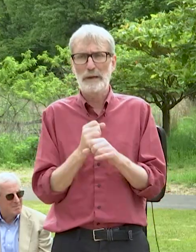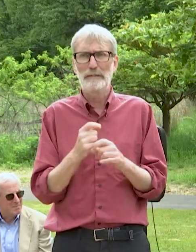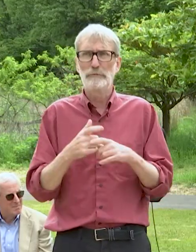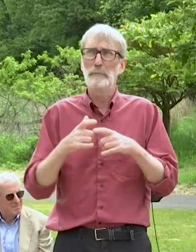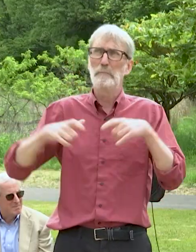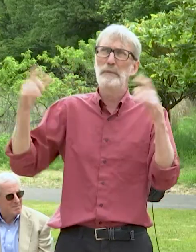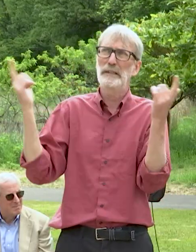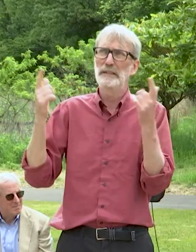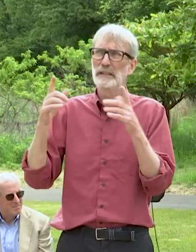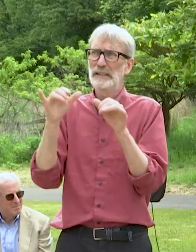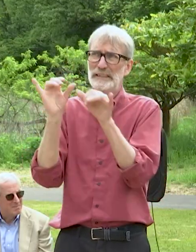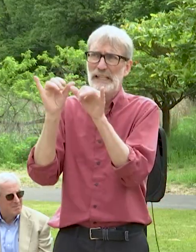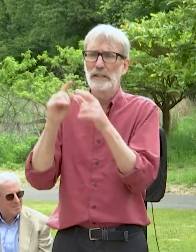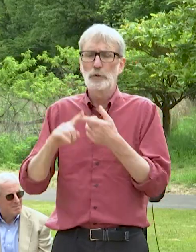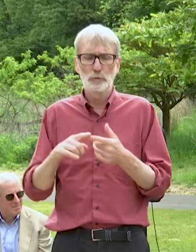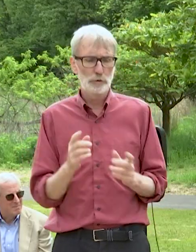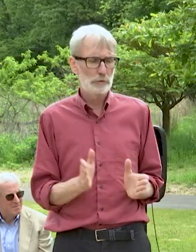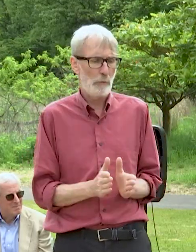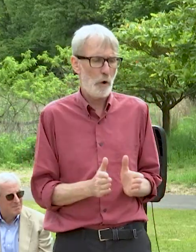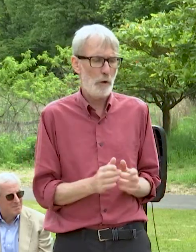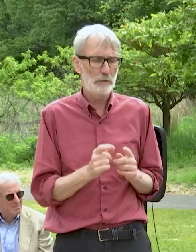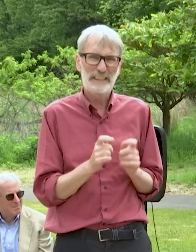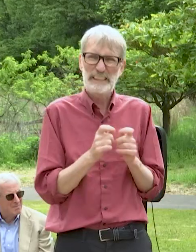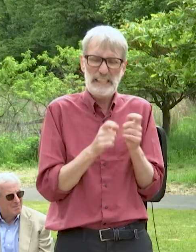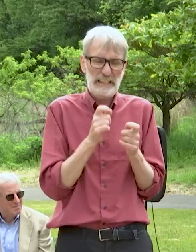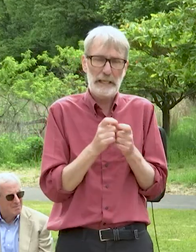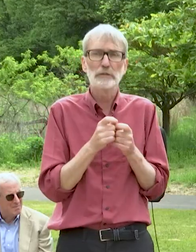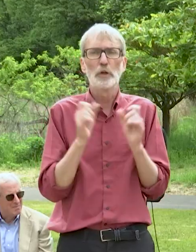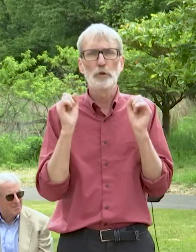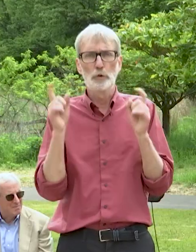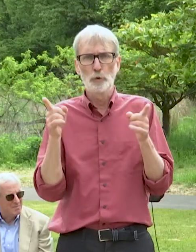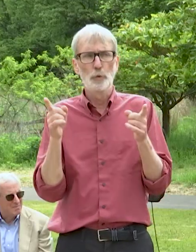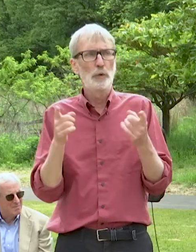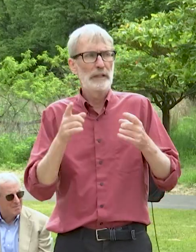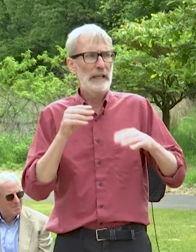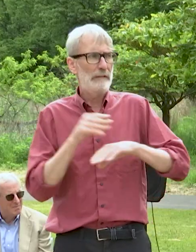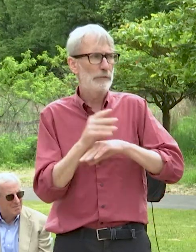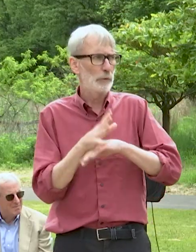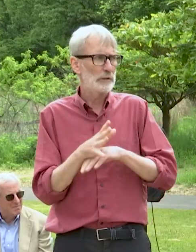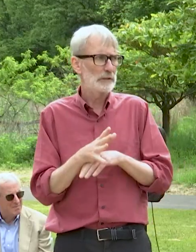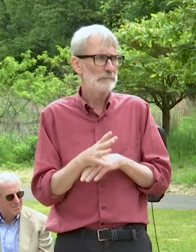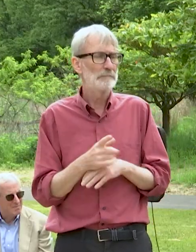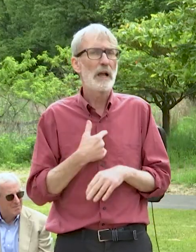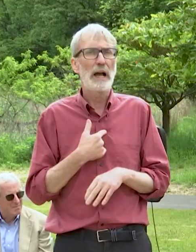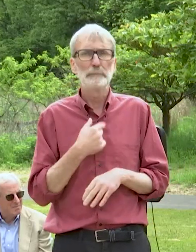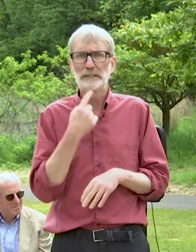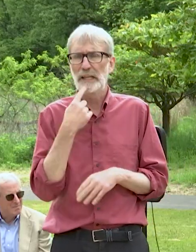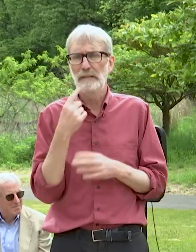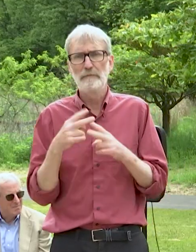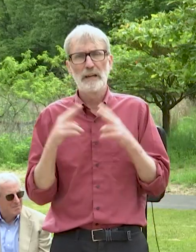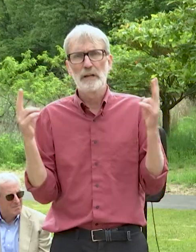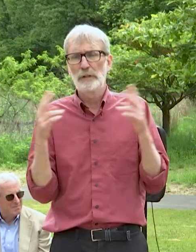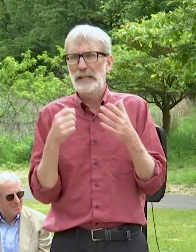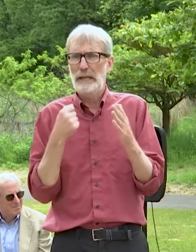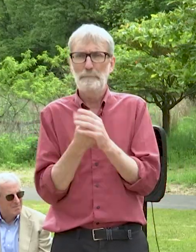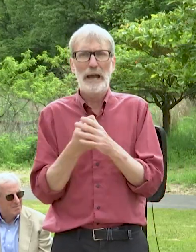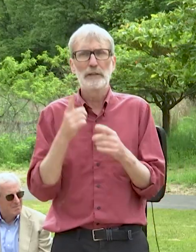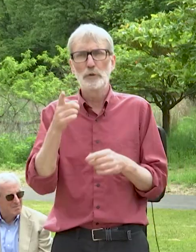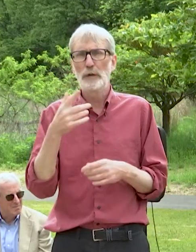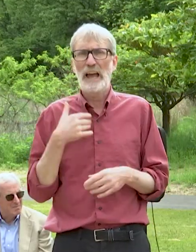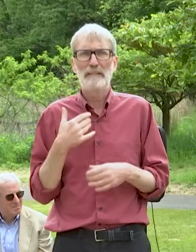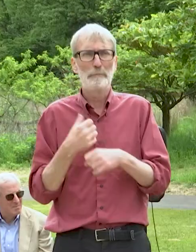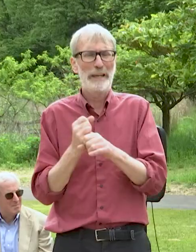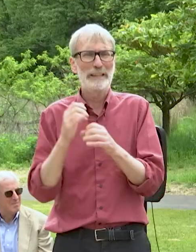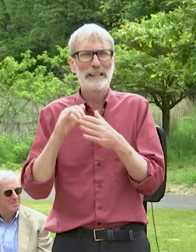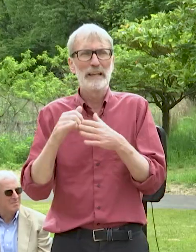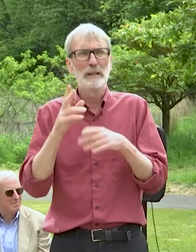design moves to the tiny details, was informed and influenced by you. I cannot overstate the impact that you all had on making